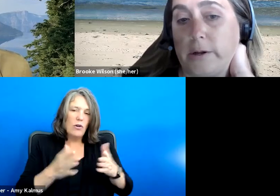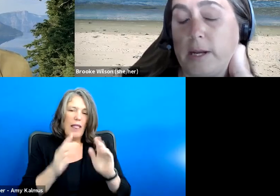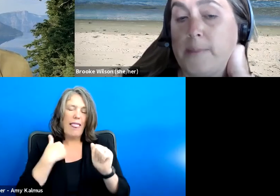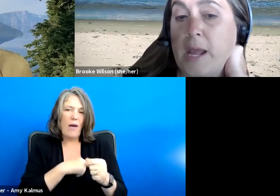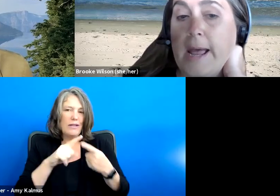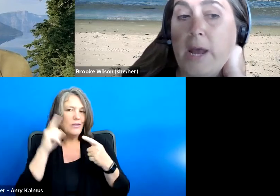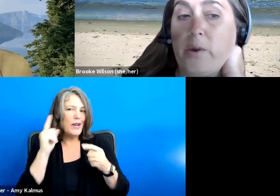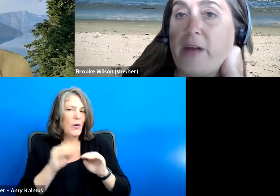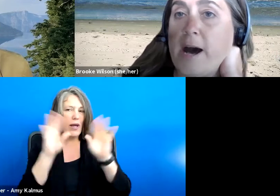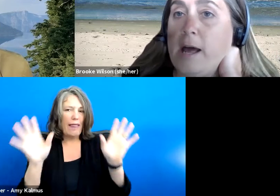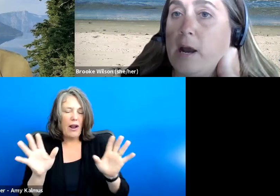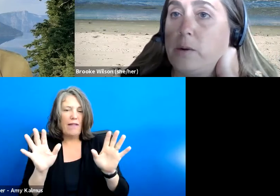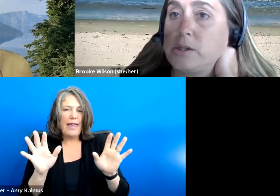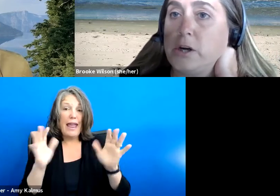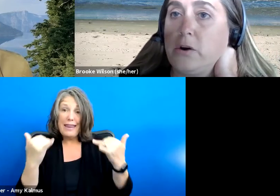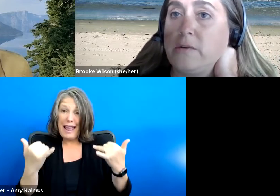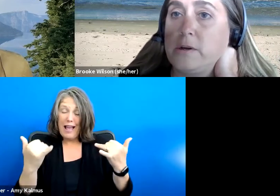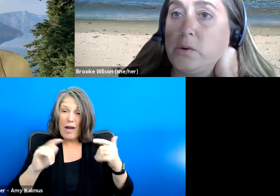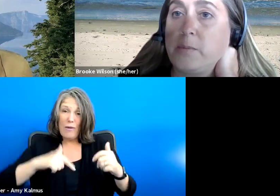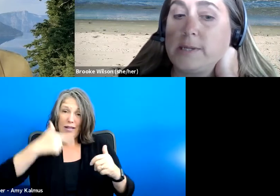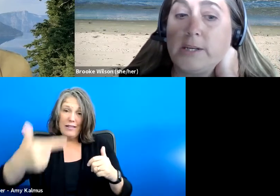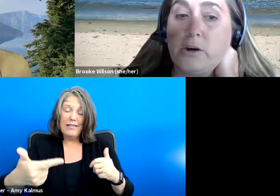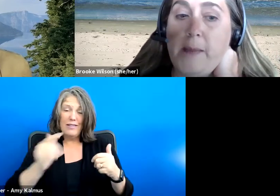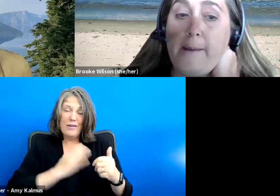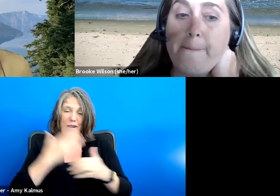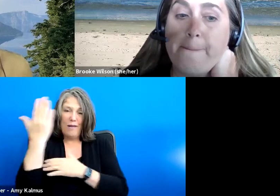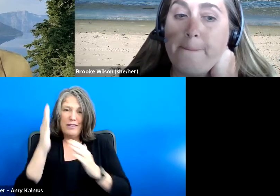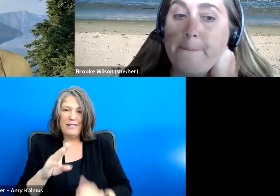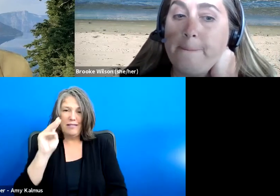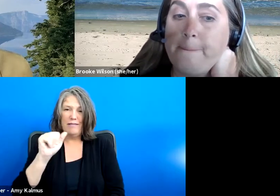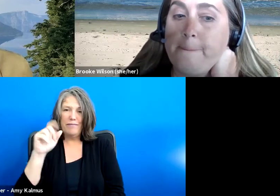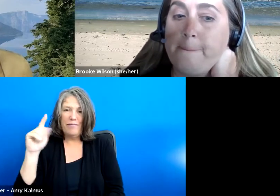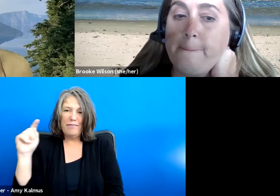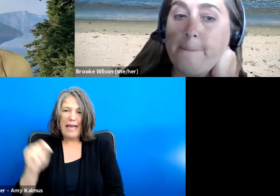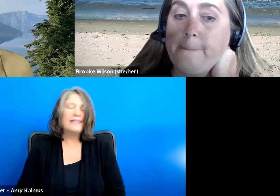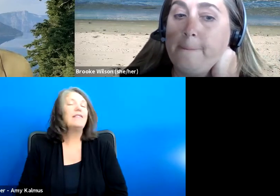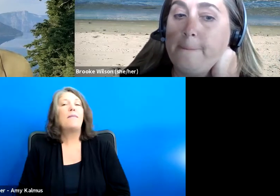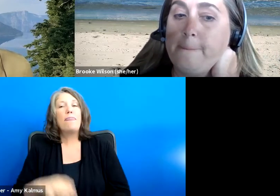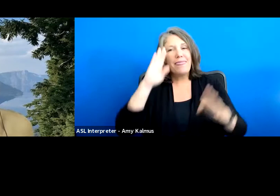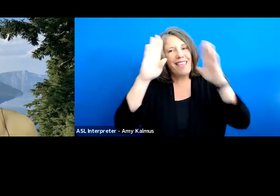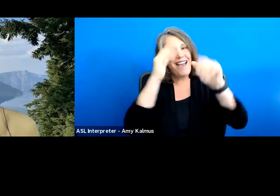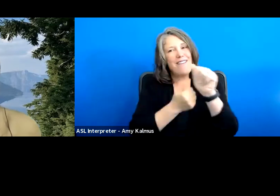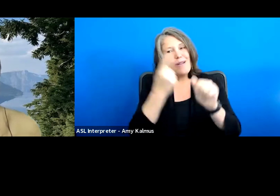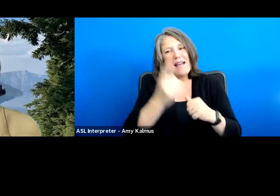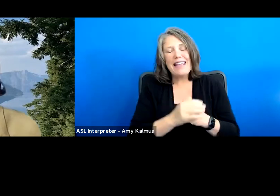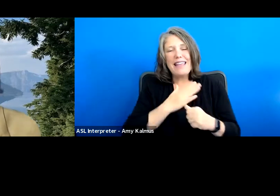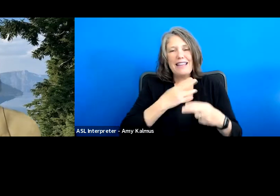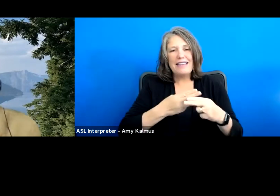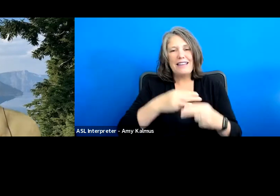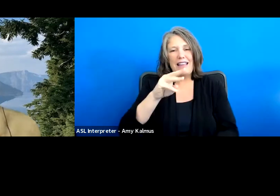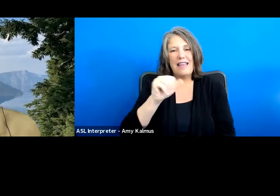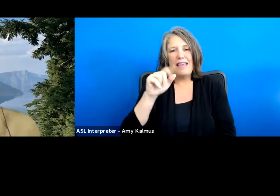hear you clearly. And with that, I will turn it over to our presenter, Matt. Hi, everybody. My name is